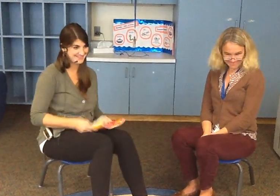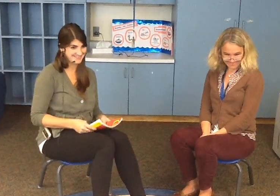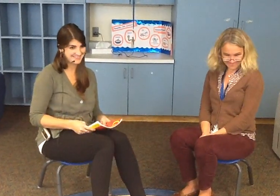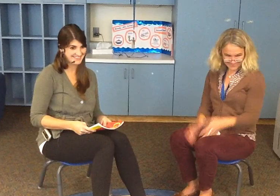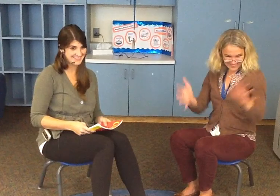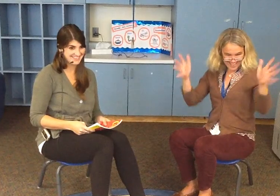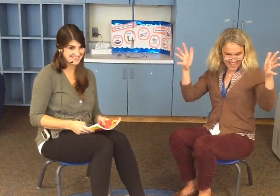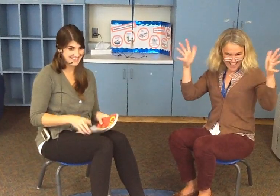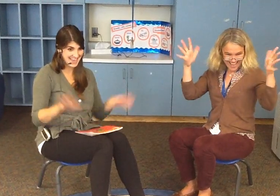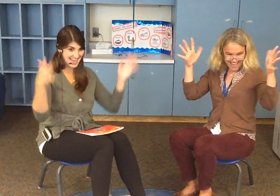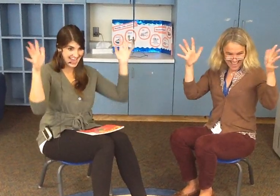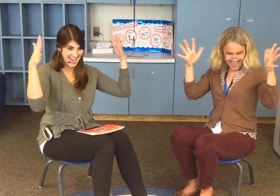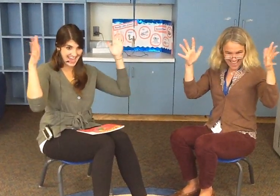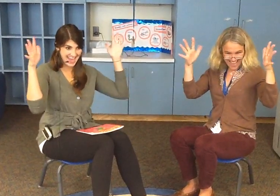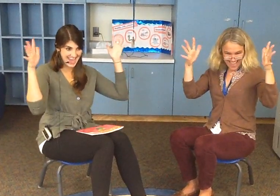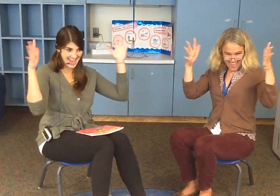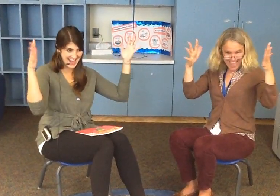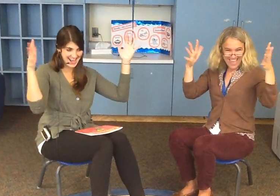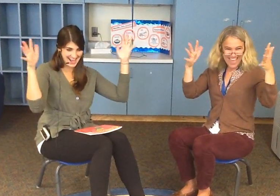Yay!